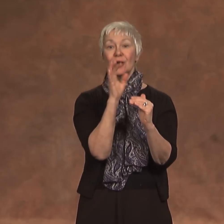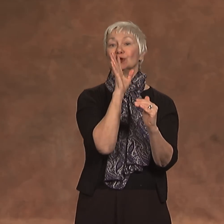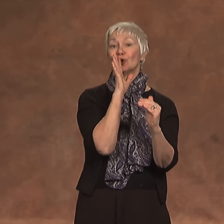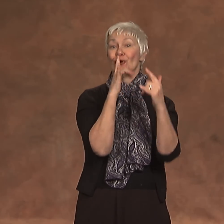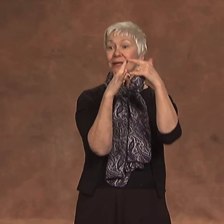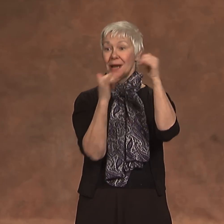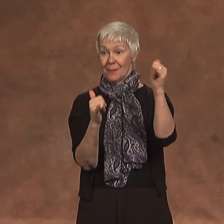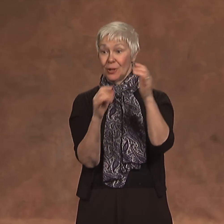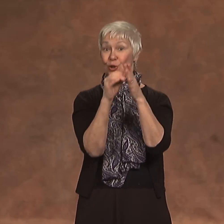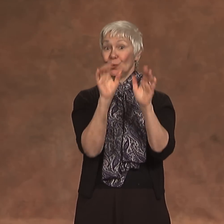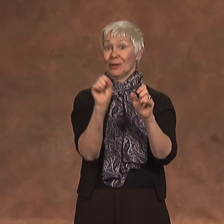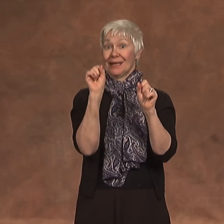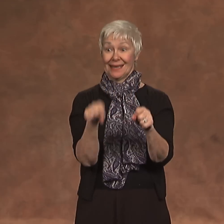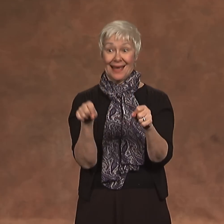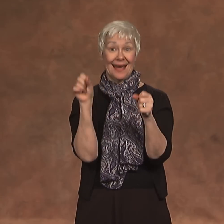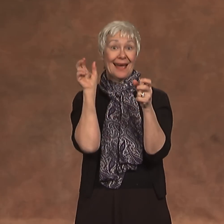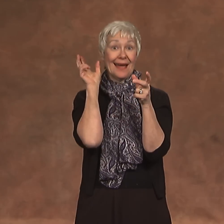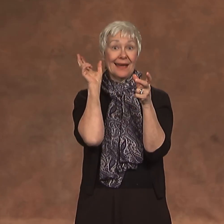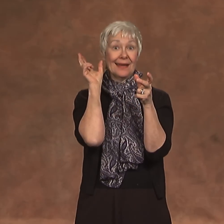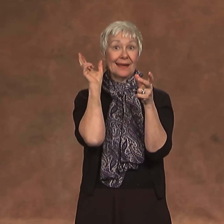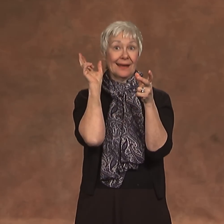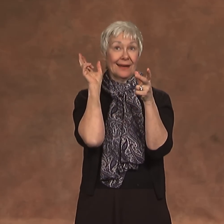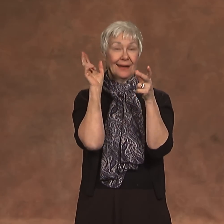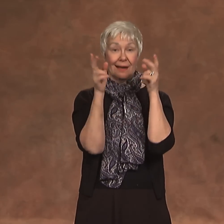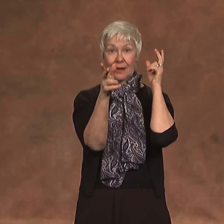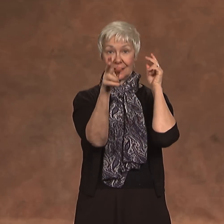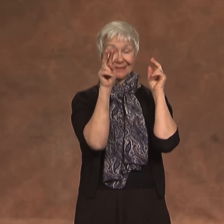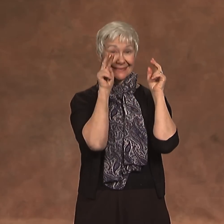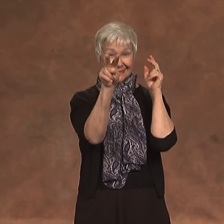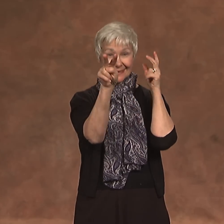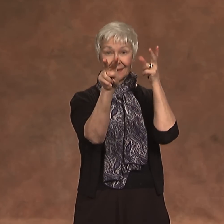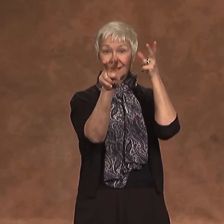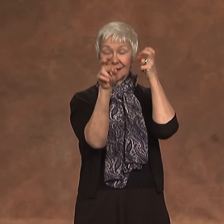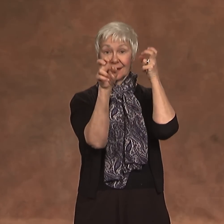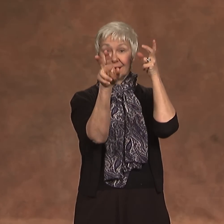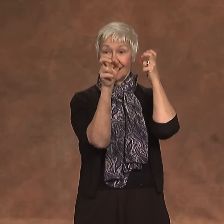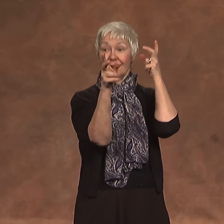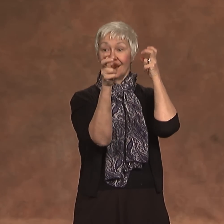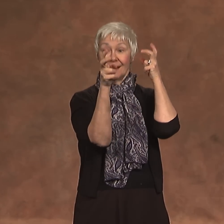and also saying it at the same time.